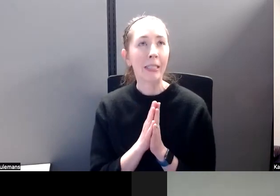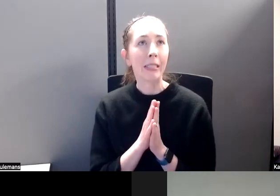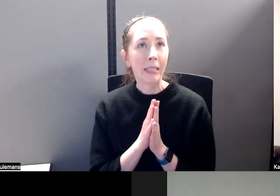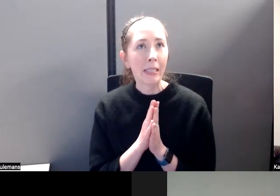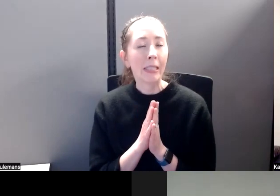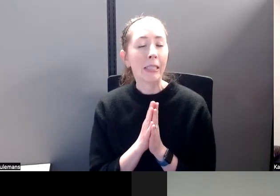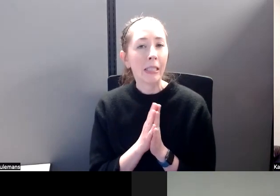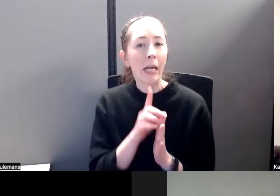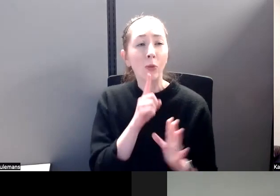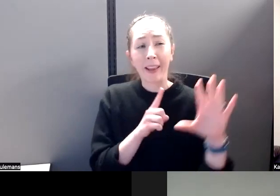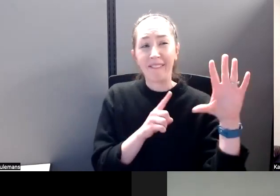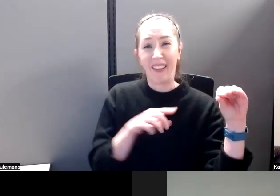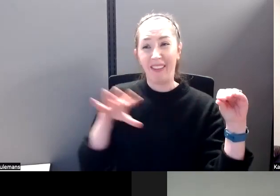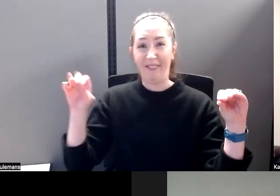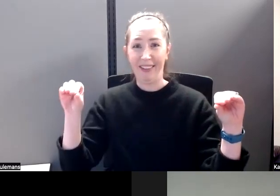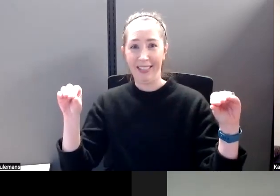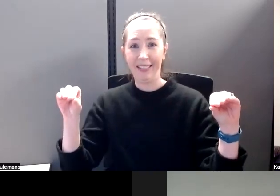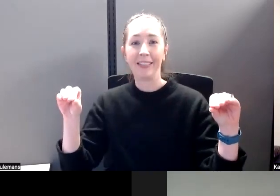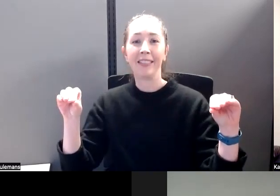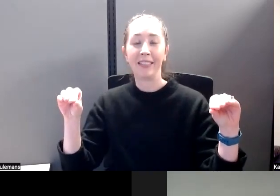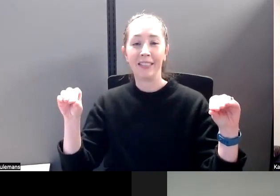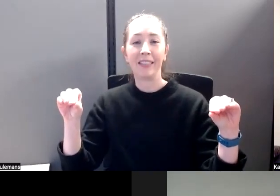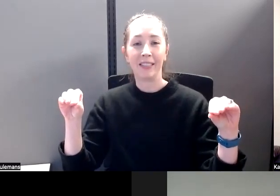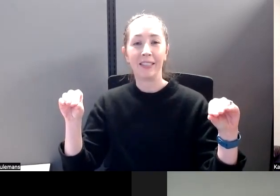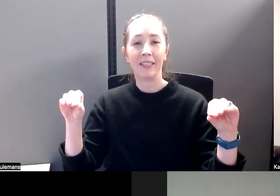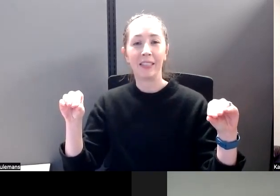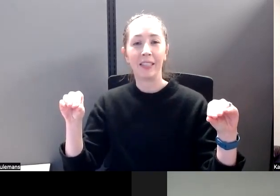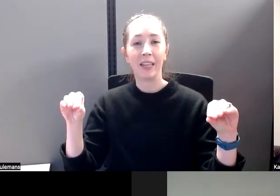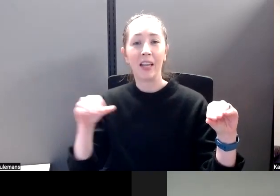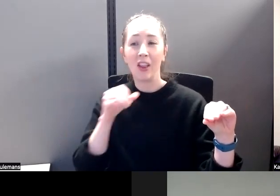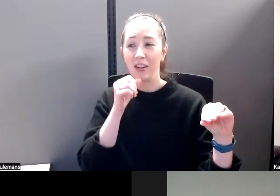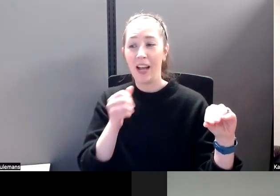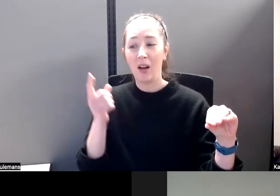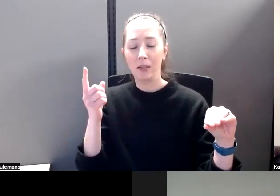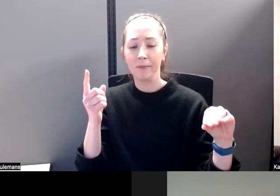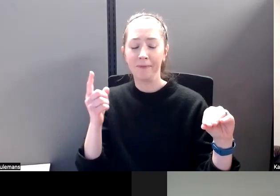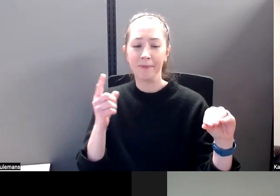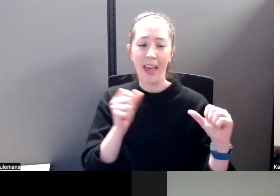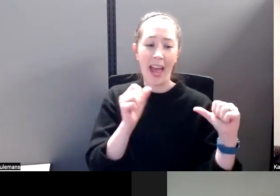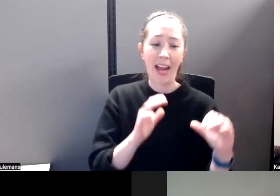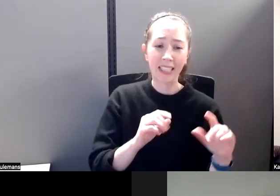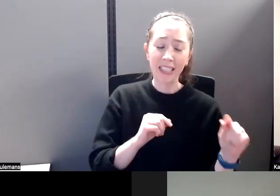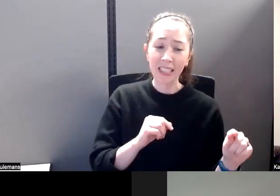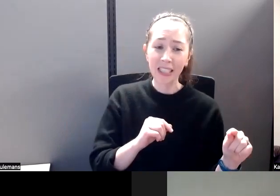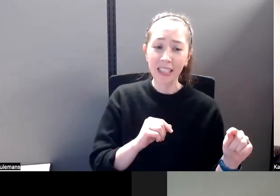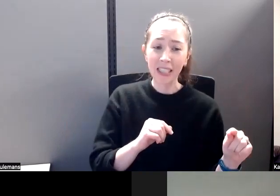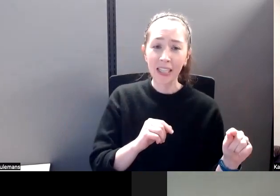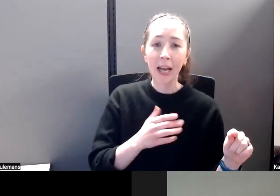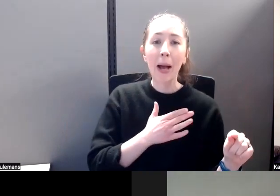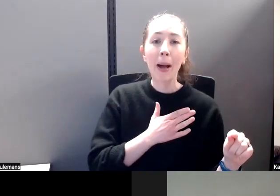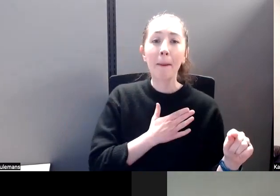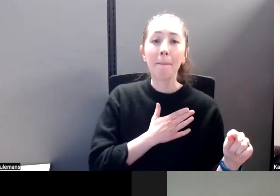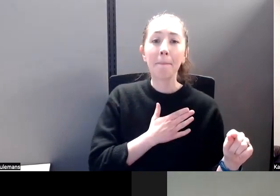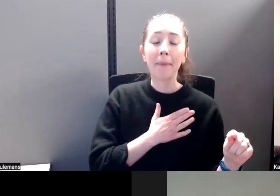It's really 50-50. It really is. There's not one more. Acting, I would say that acting is like my little